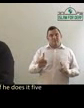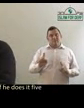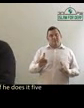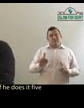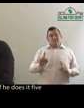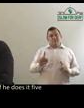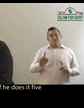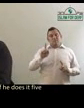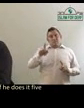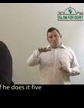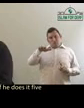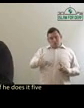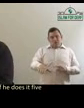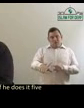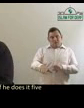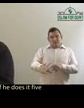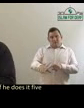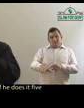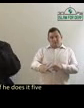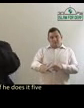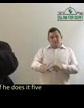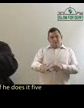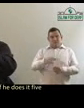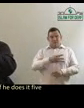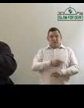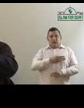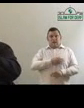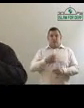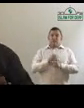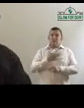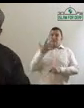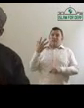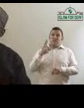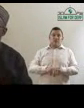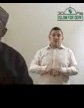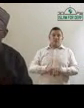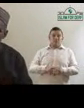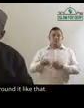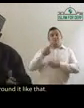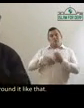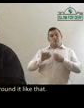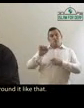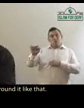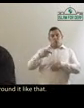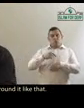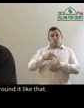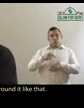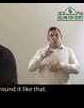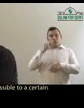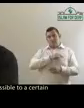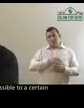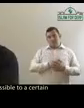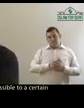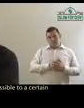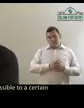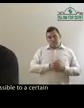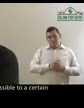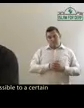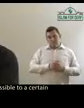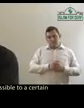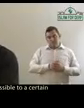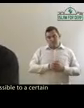is the child that was suckling. If he does it 5 times, then he becomes your son. Then this is the way you can get around that. So it